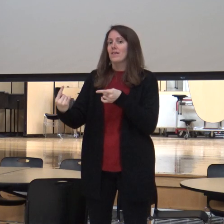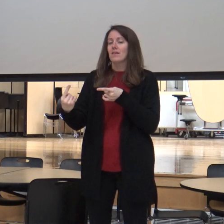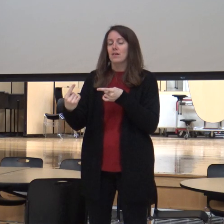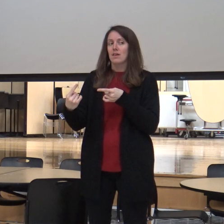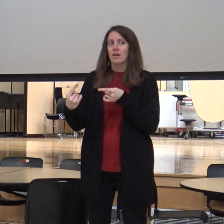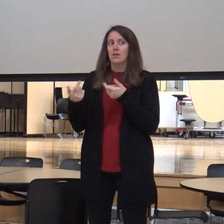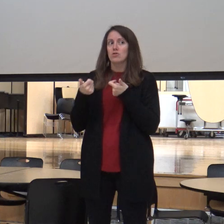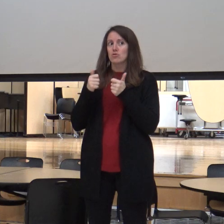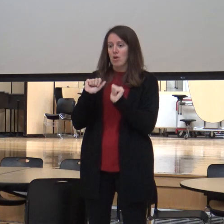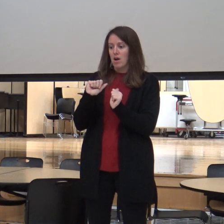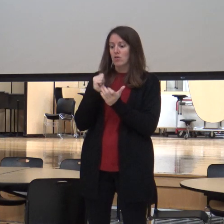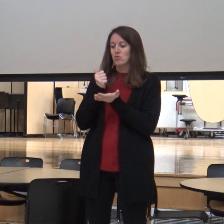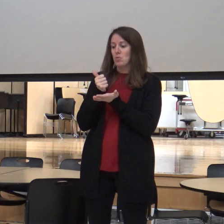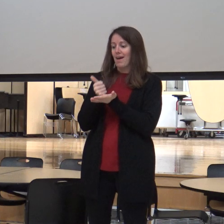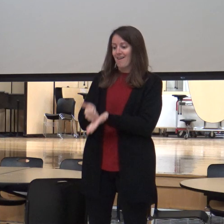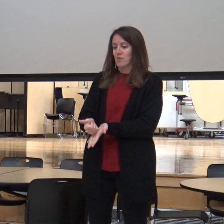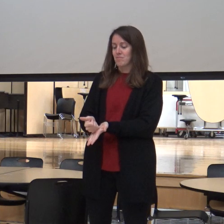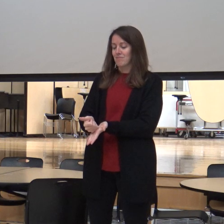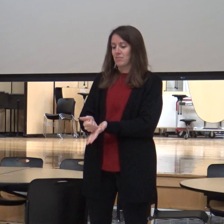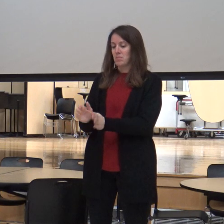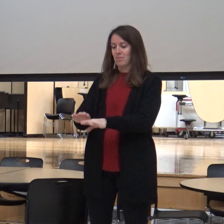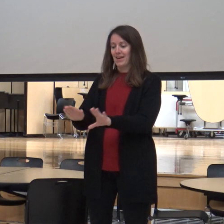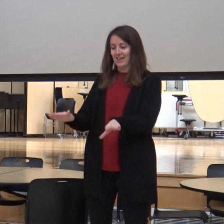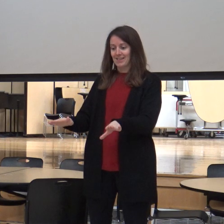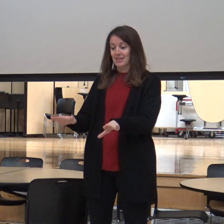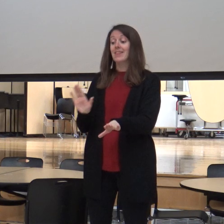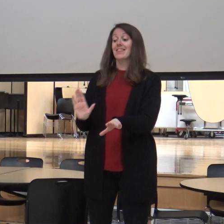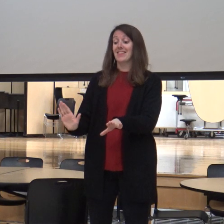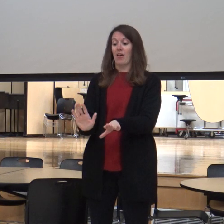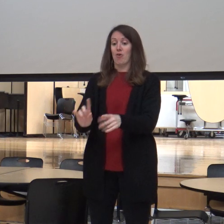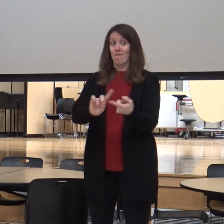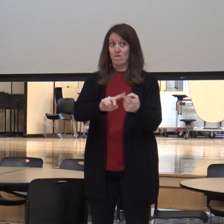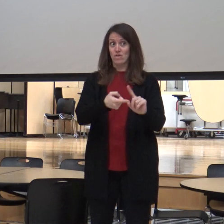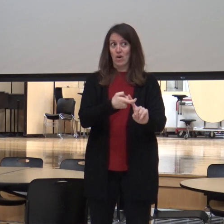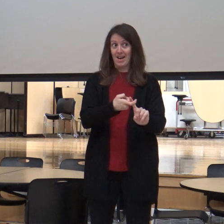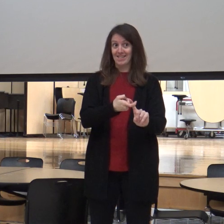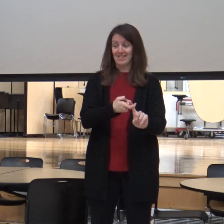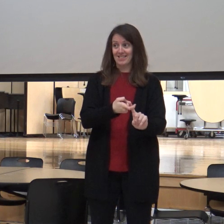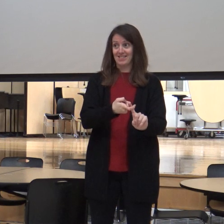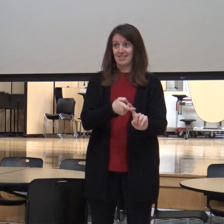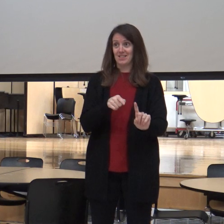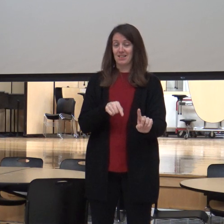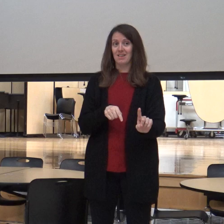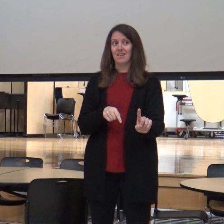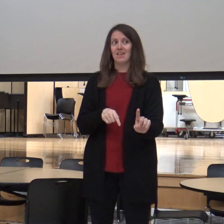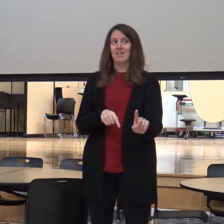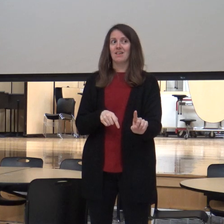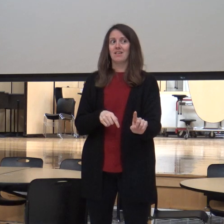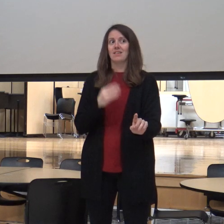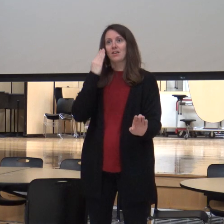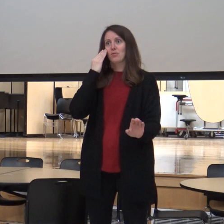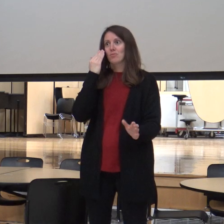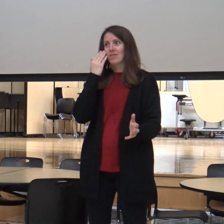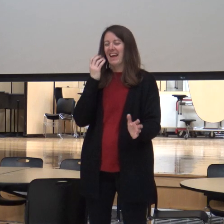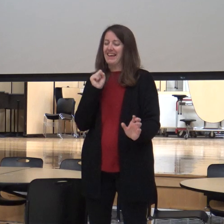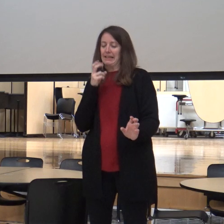to help my kids' friends that do have, you can tell that they have a lot